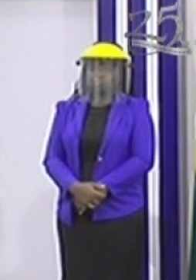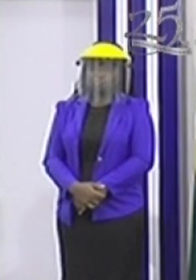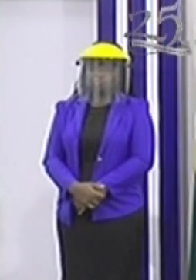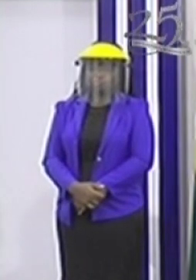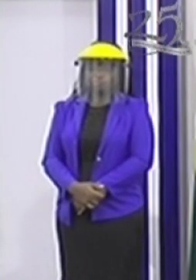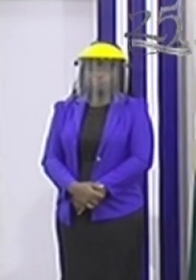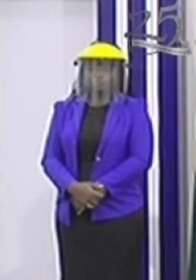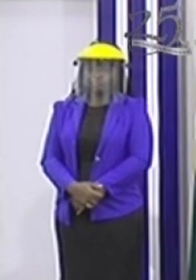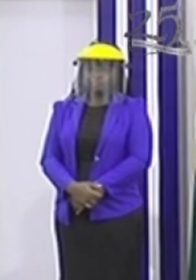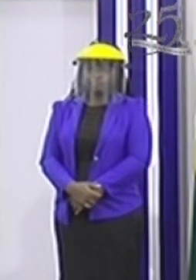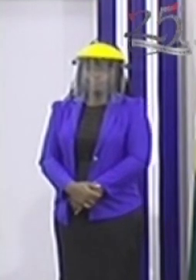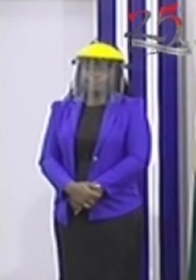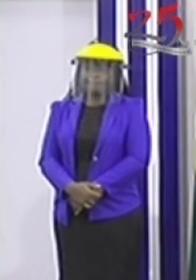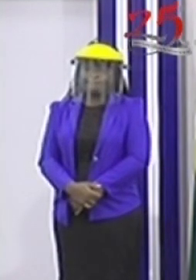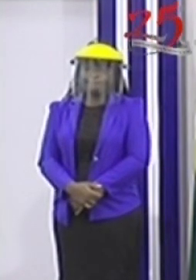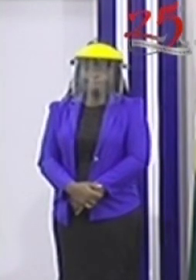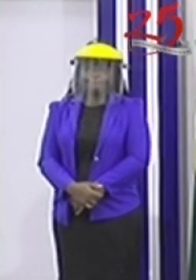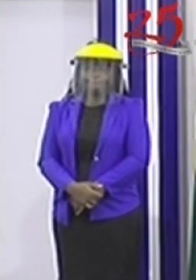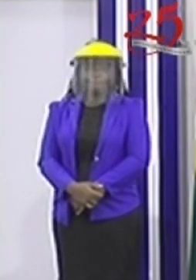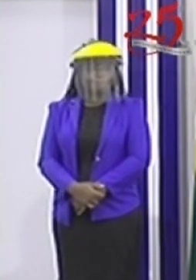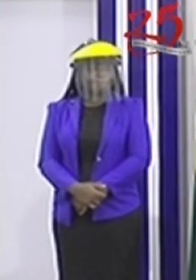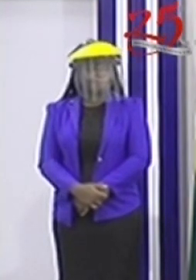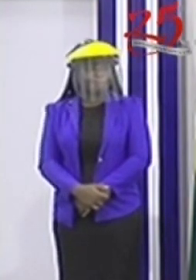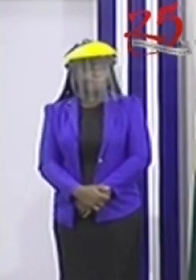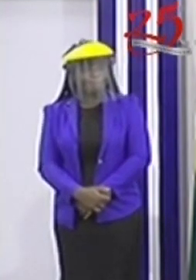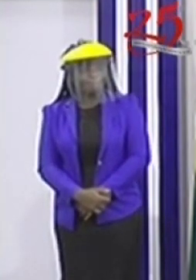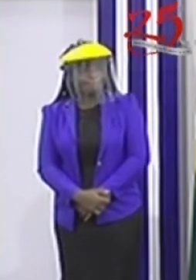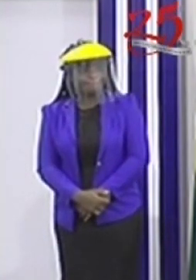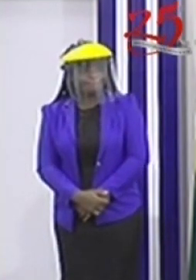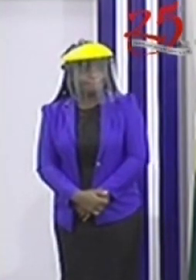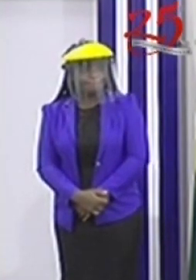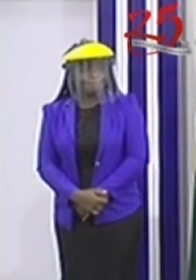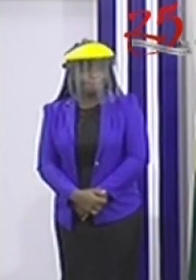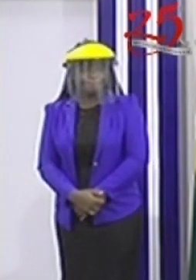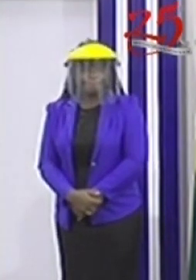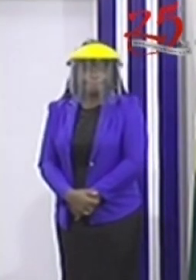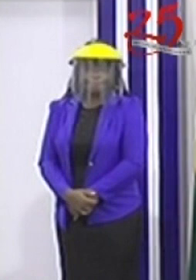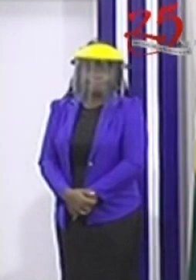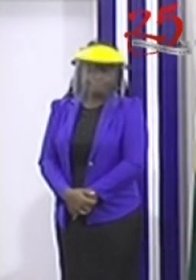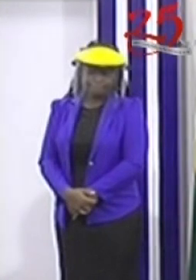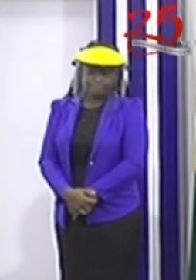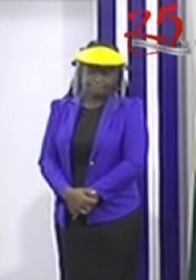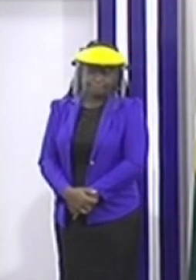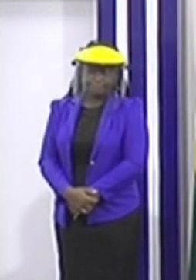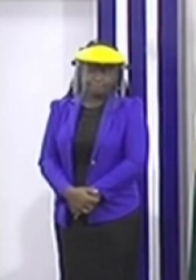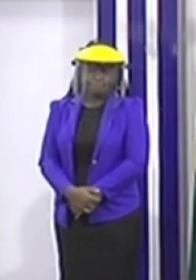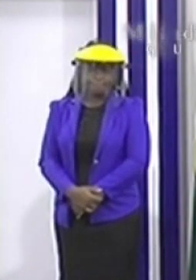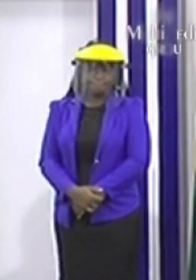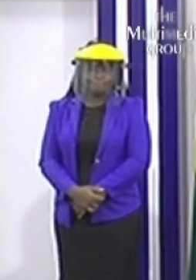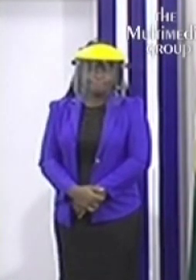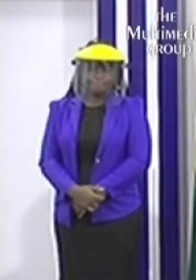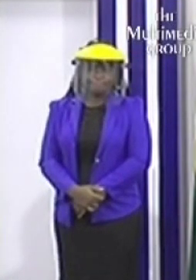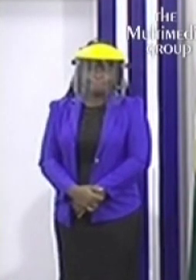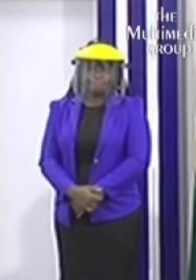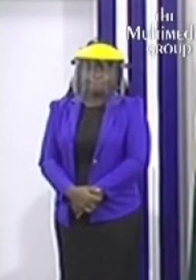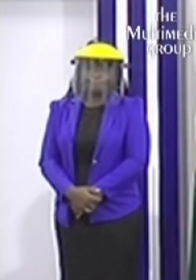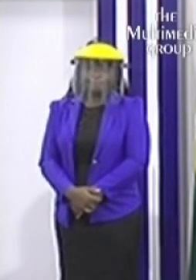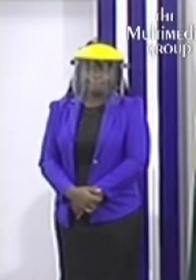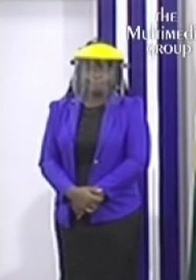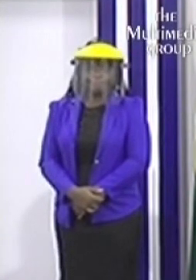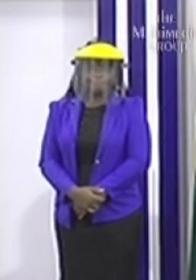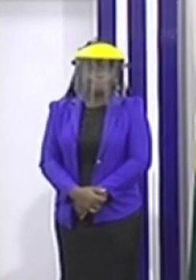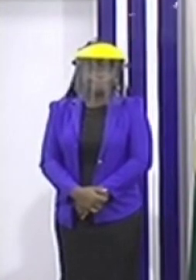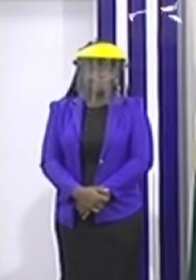if there's reason the presidency is wondering why Ghanaians are being adamant, they think and believe that their families deserve to